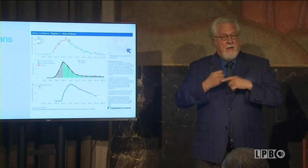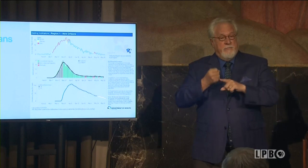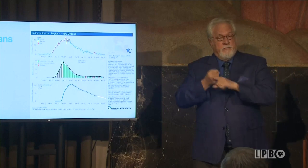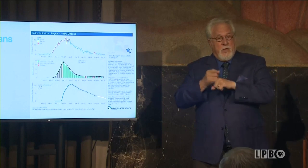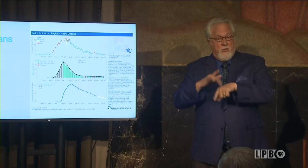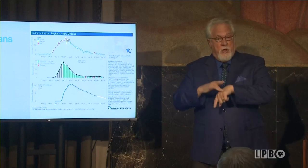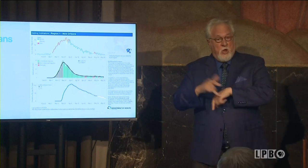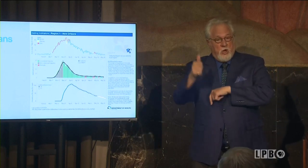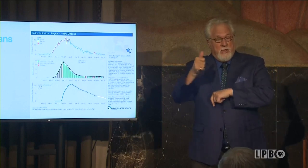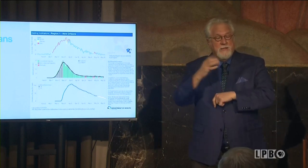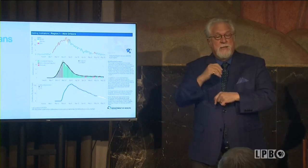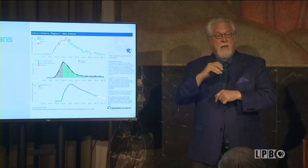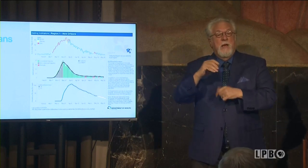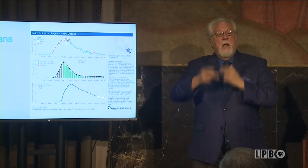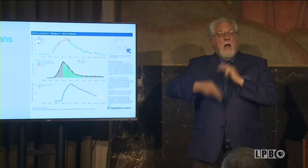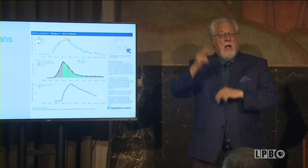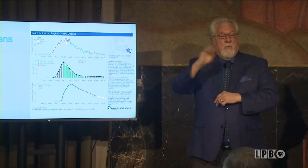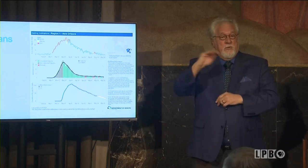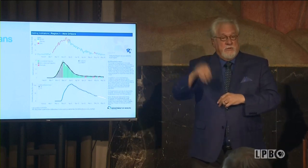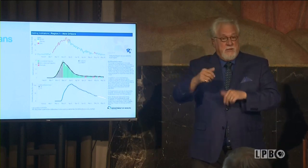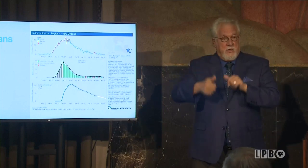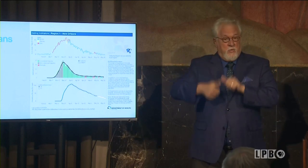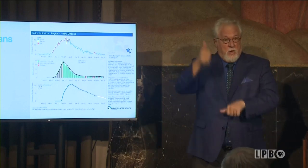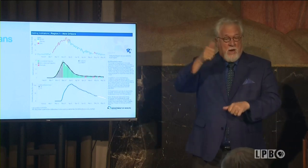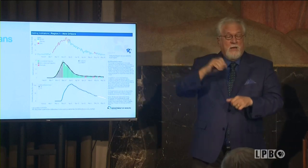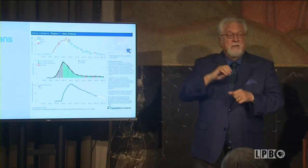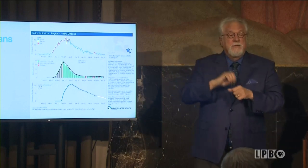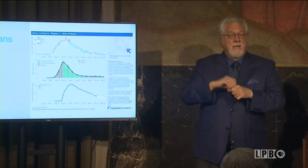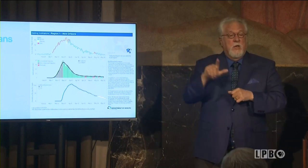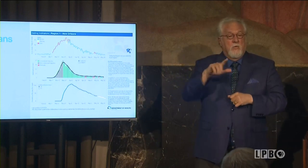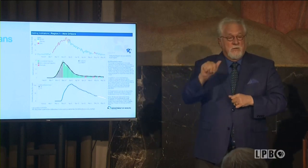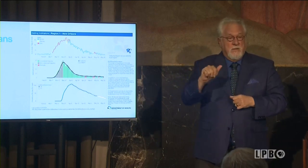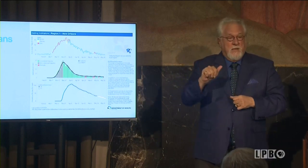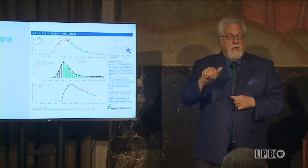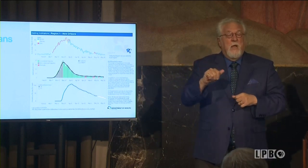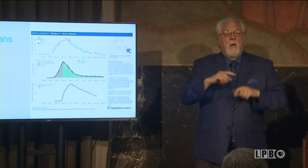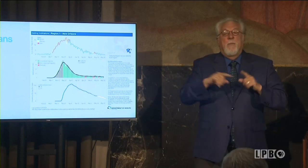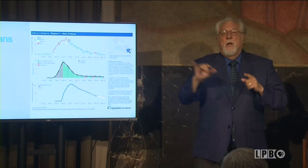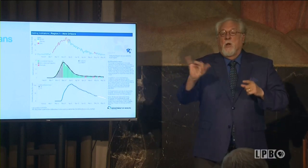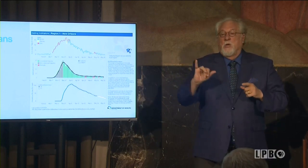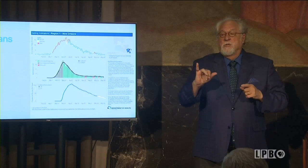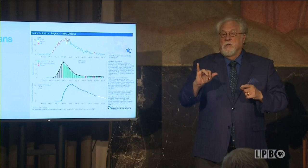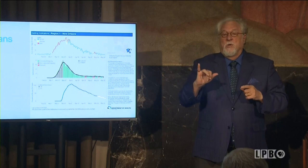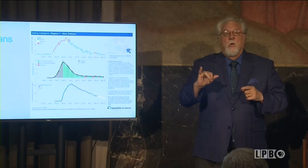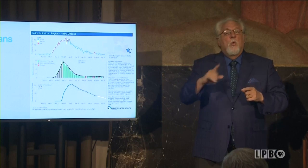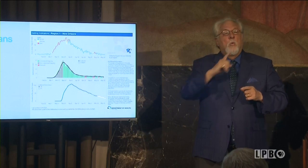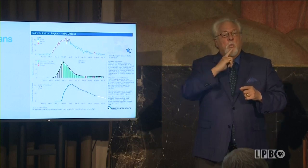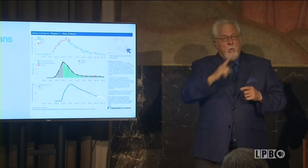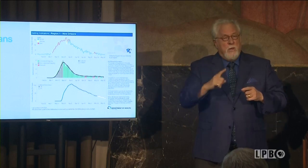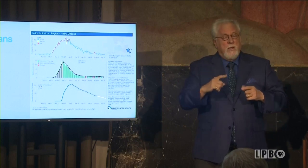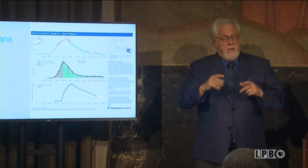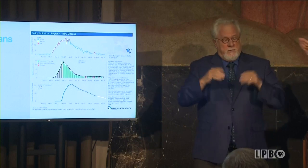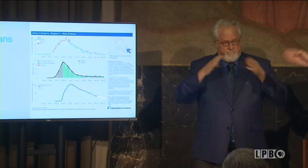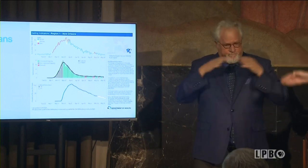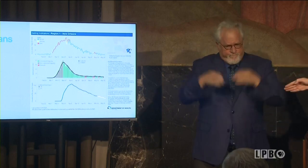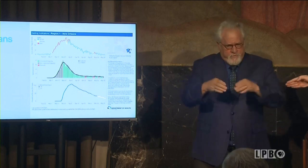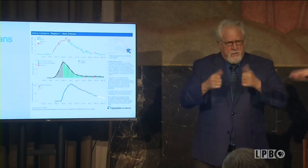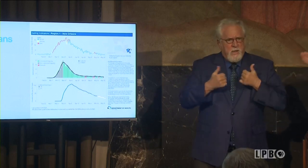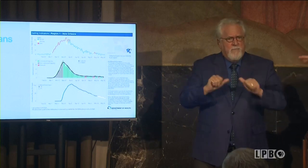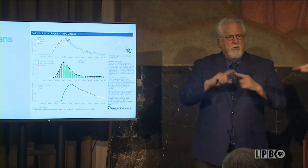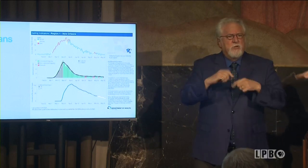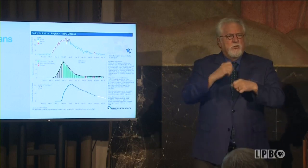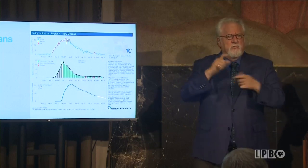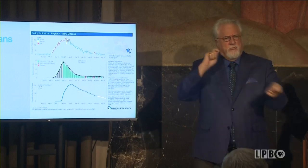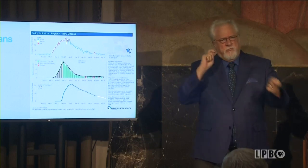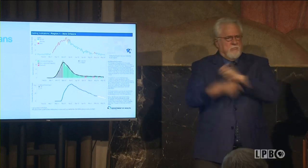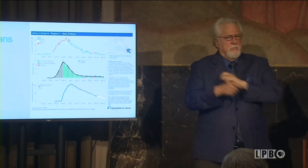with the highest rate of rise early in Louisiana's epidemic, but also really great concerted effort to dramatically turn